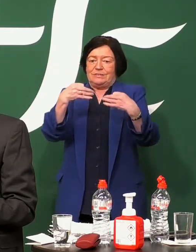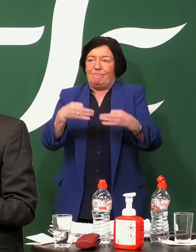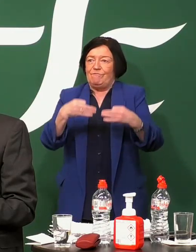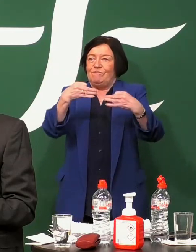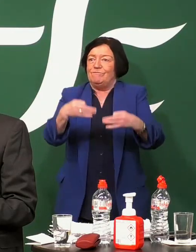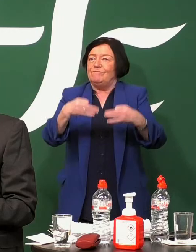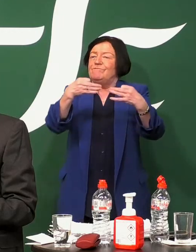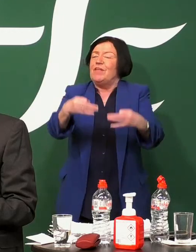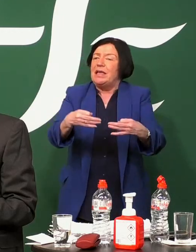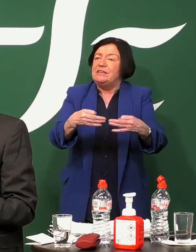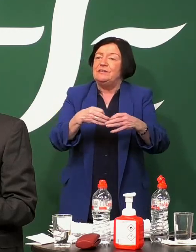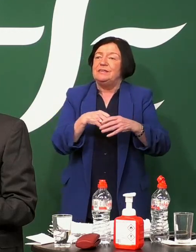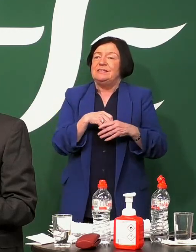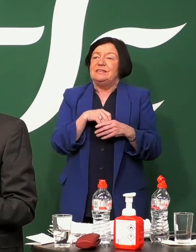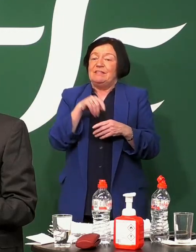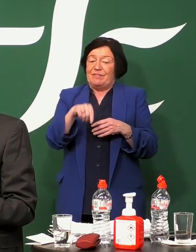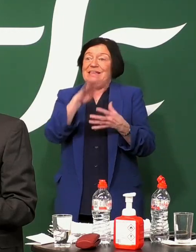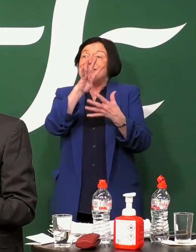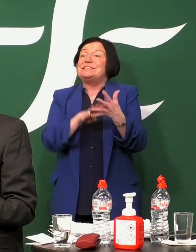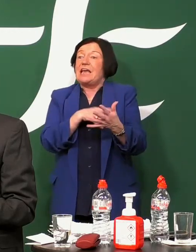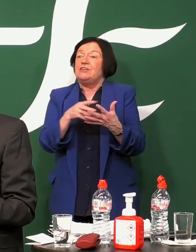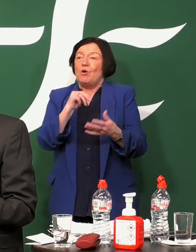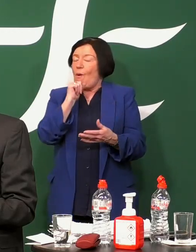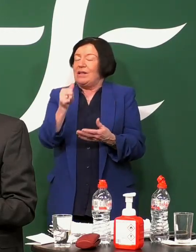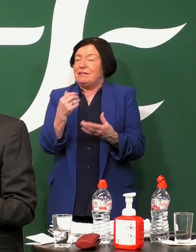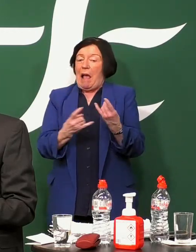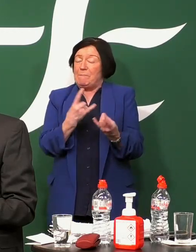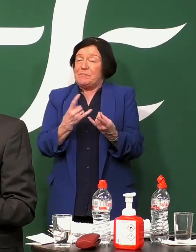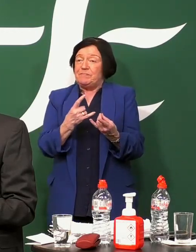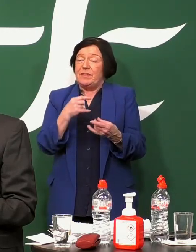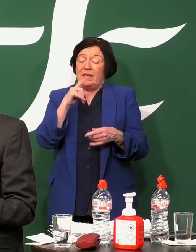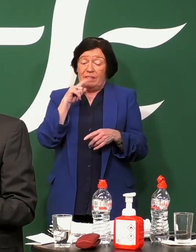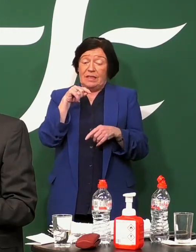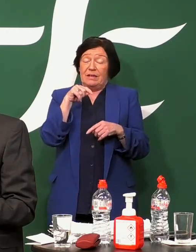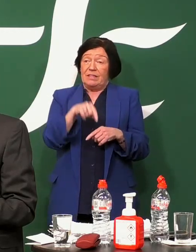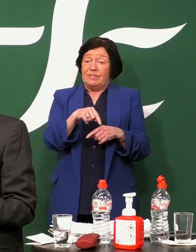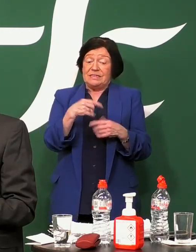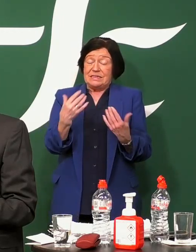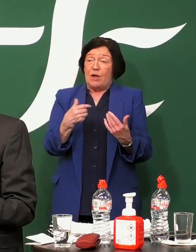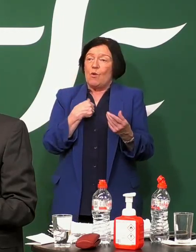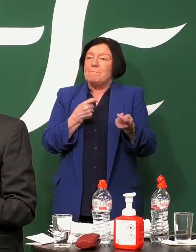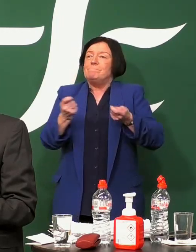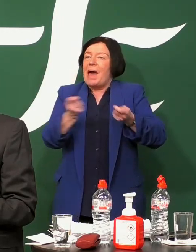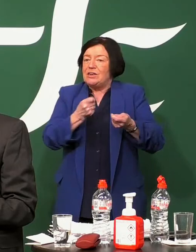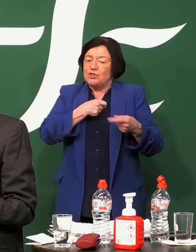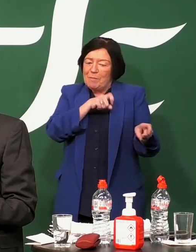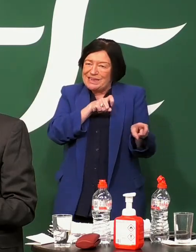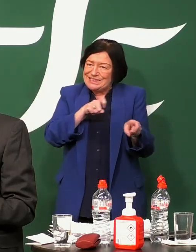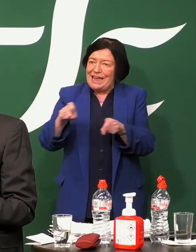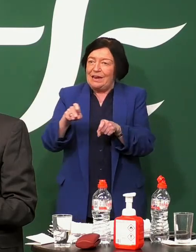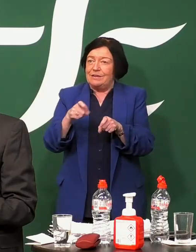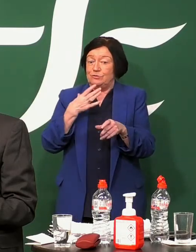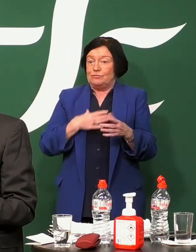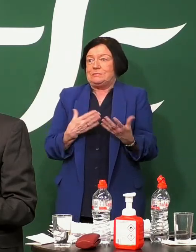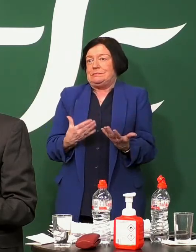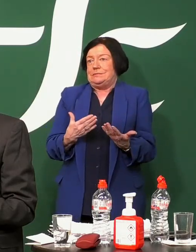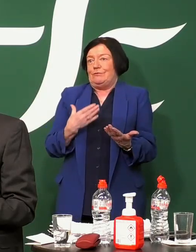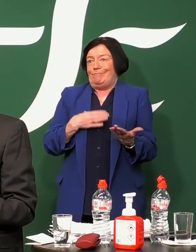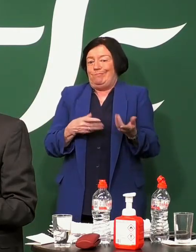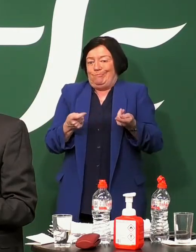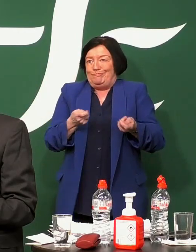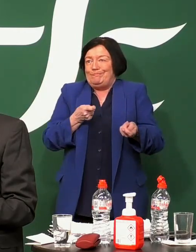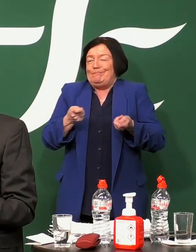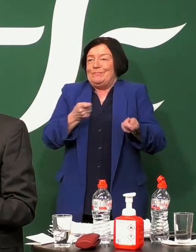care, that sort of schedule type stuff wasn't done. I think on this go round, we're managing to maintain that just about, but